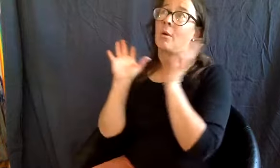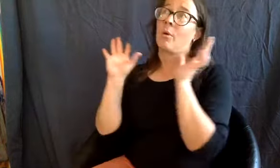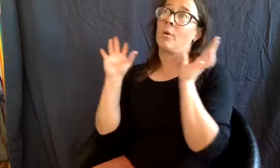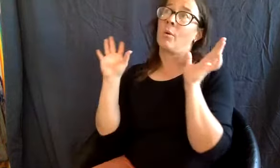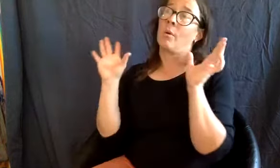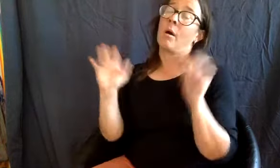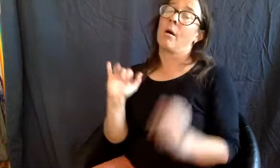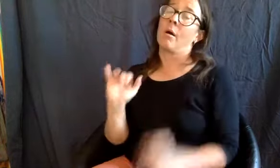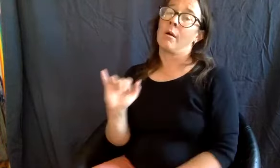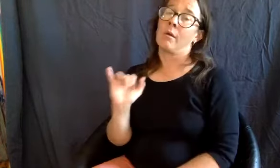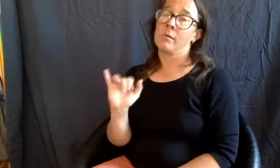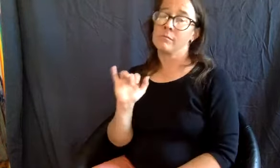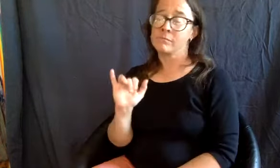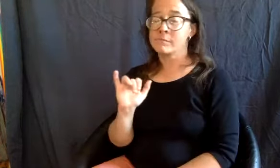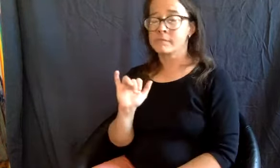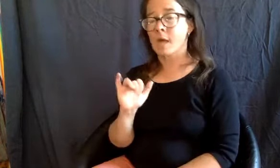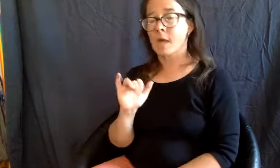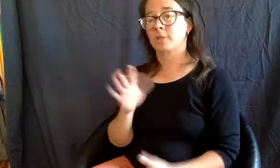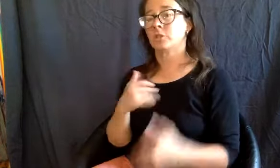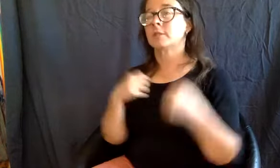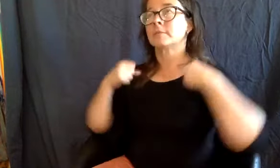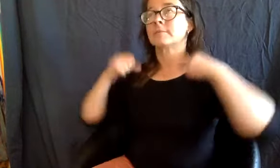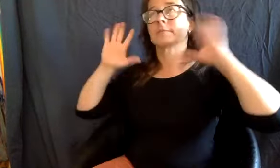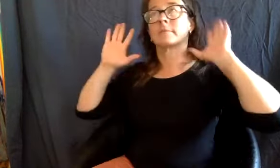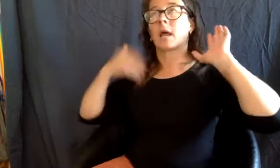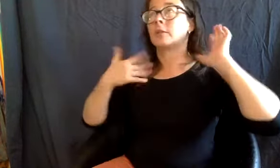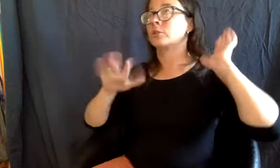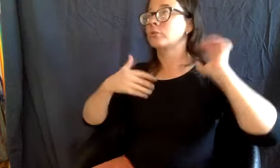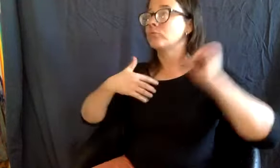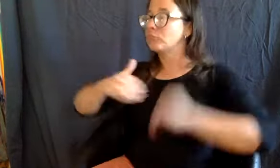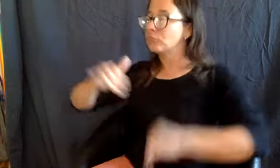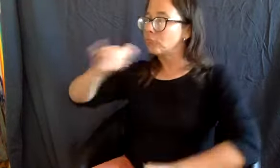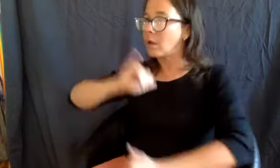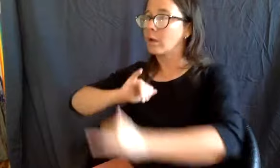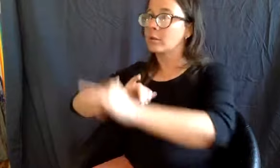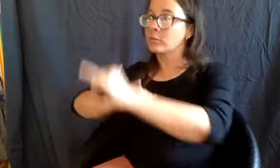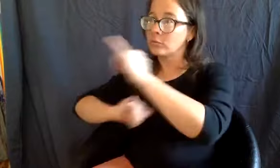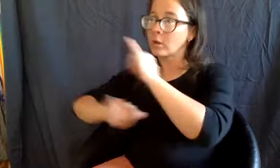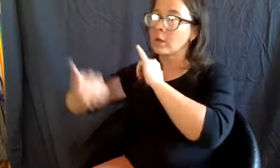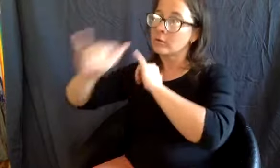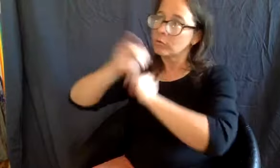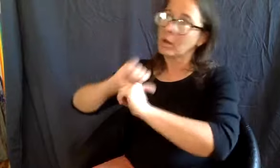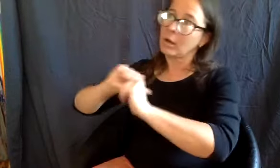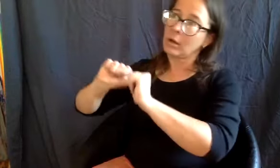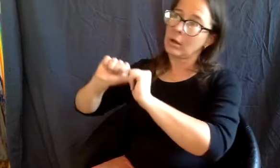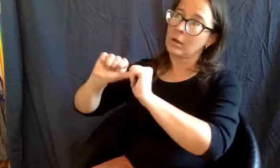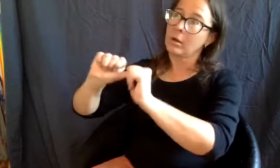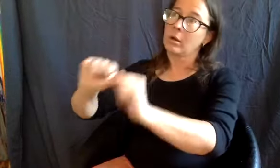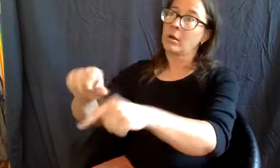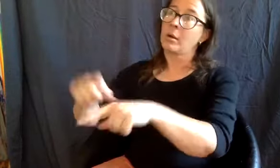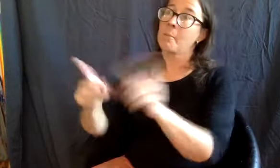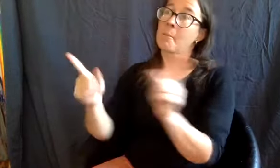kind of dawned on me that this is how life was going to be for me forever. And I accepted that. I said, as long as I got my booze and as long as I got my